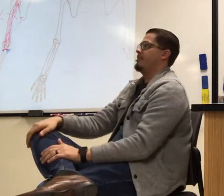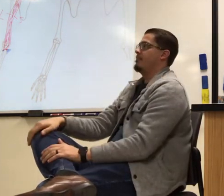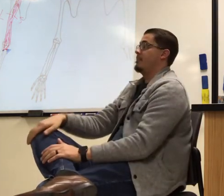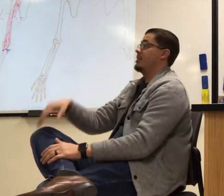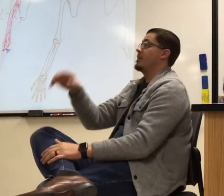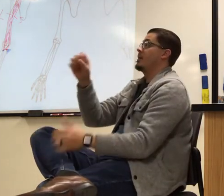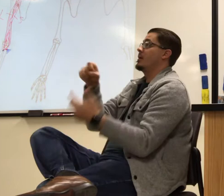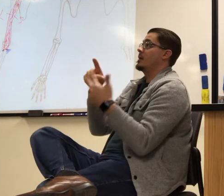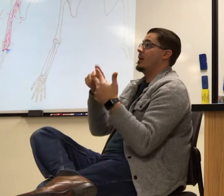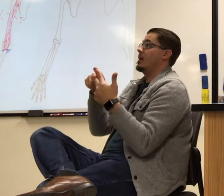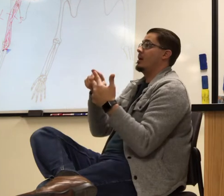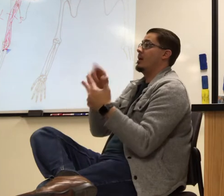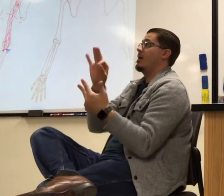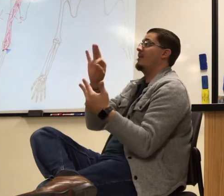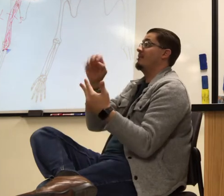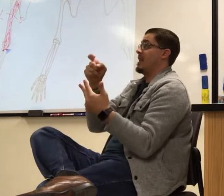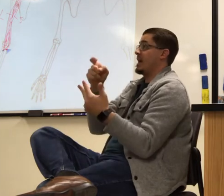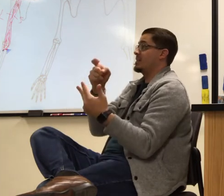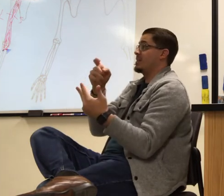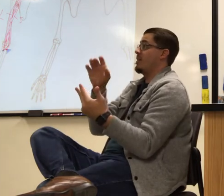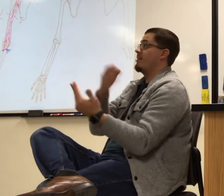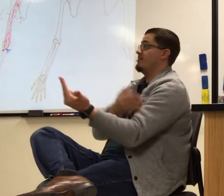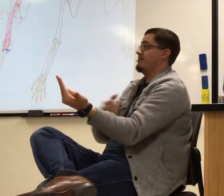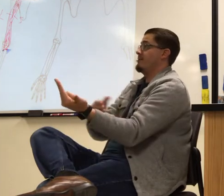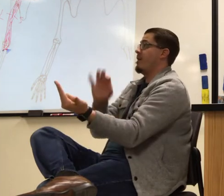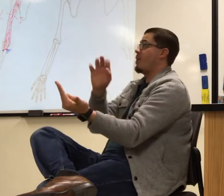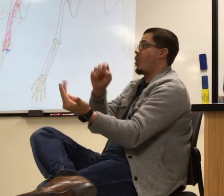It can flex forearm.